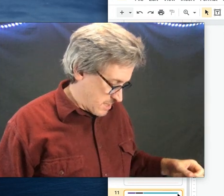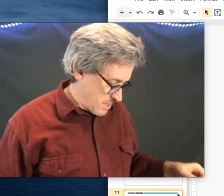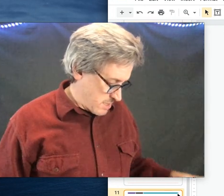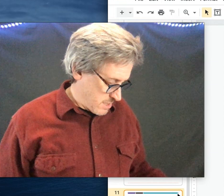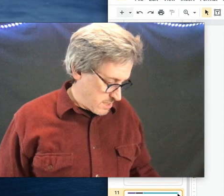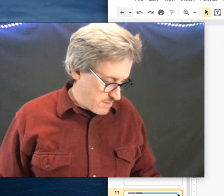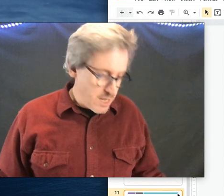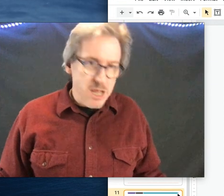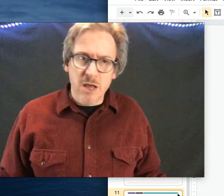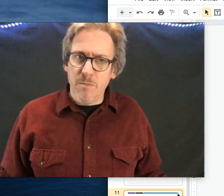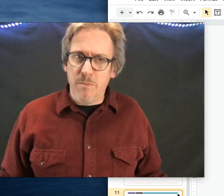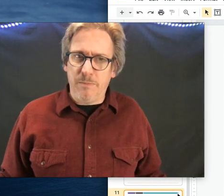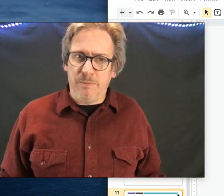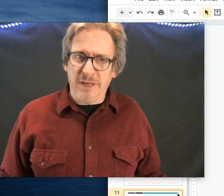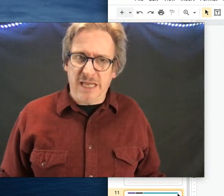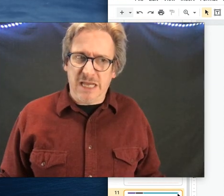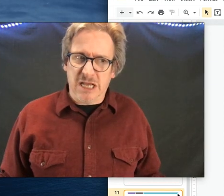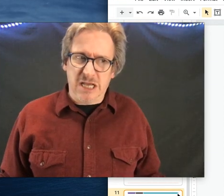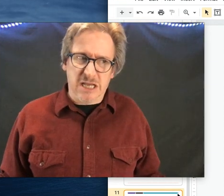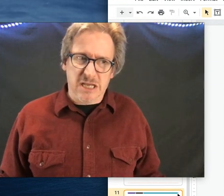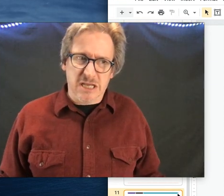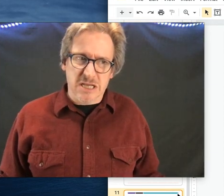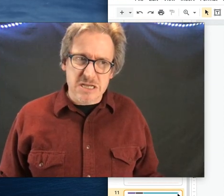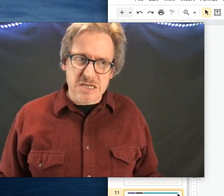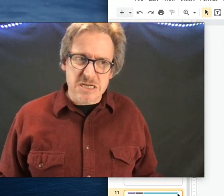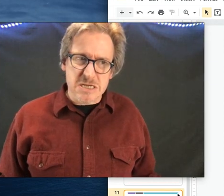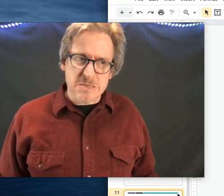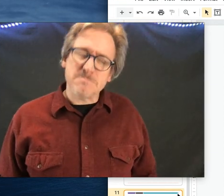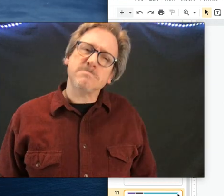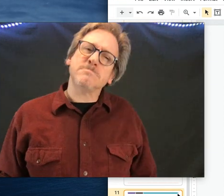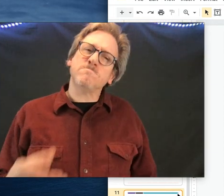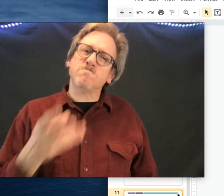Uh, be,